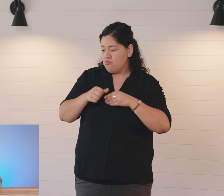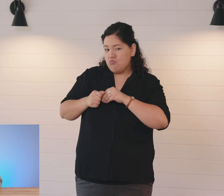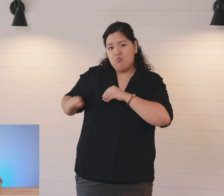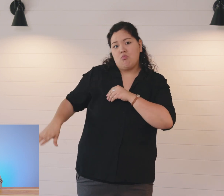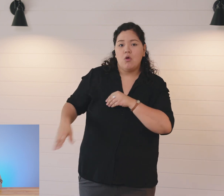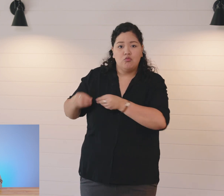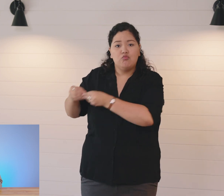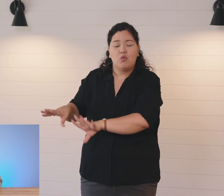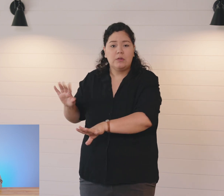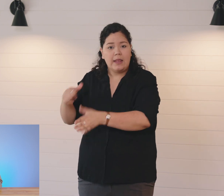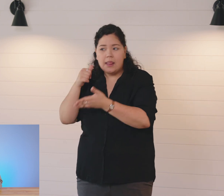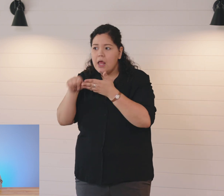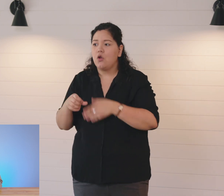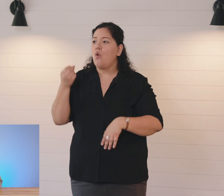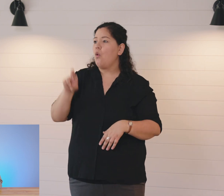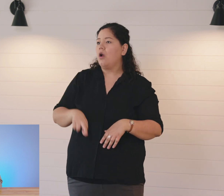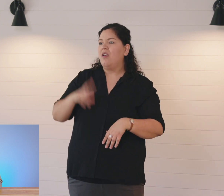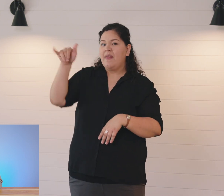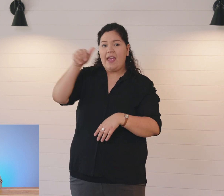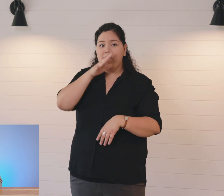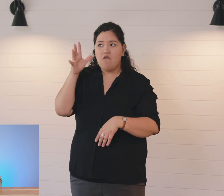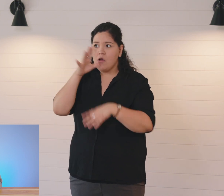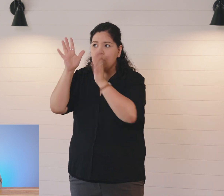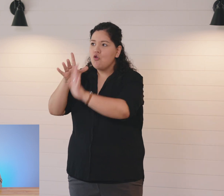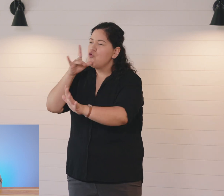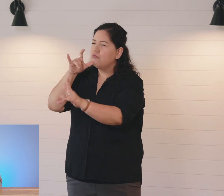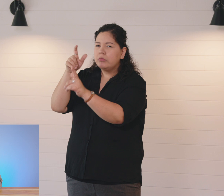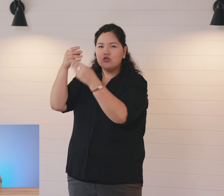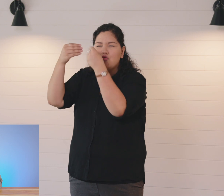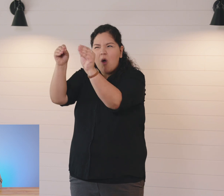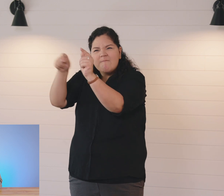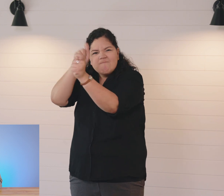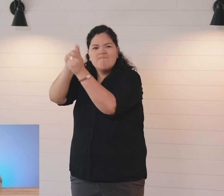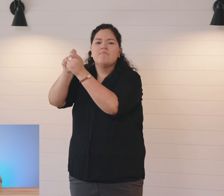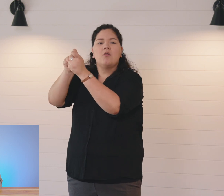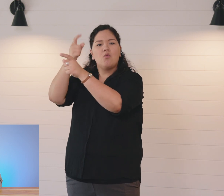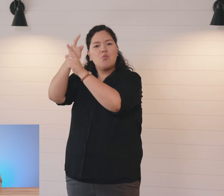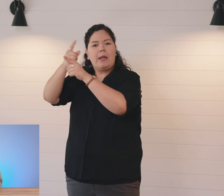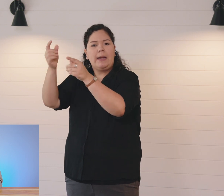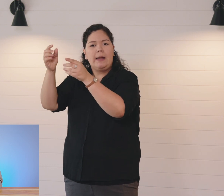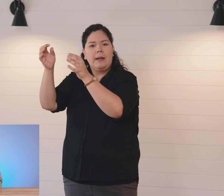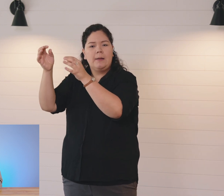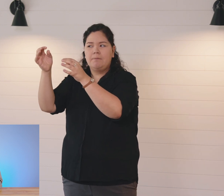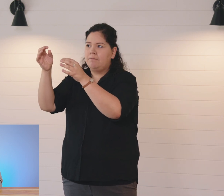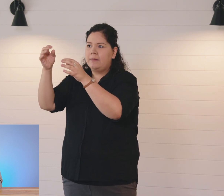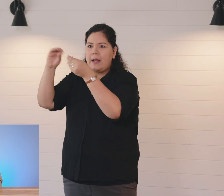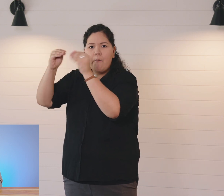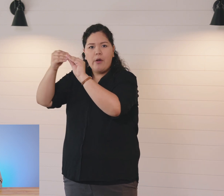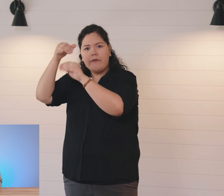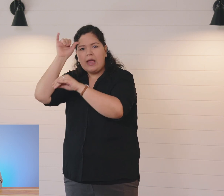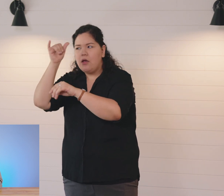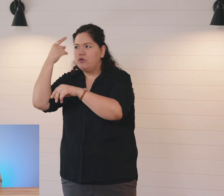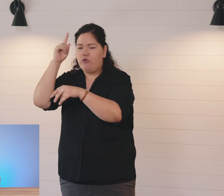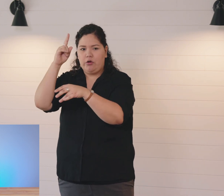just that right time and getting just that right amount to send to just the right ministry who needed it at just the right